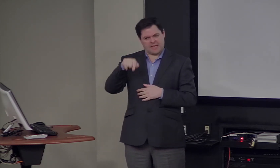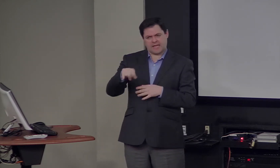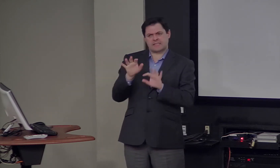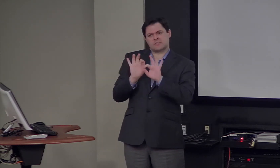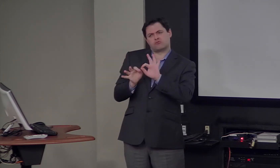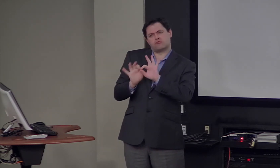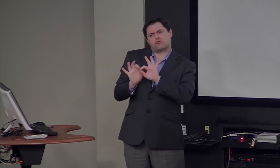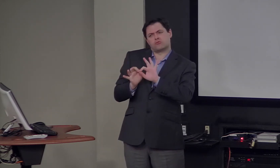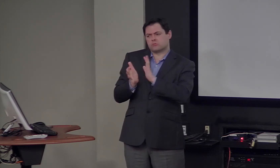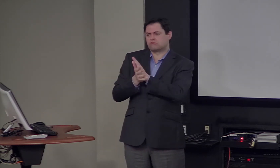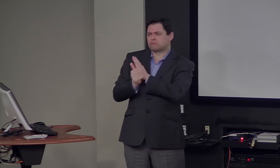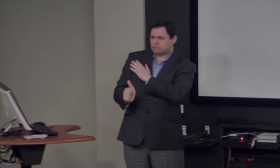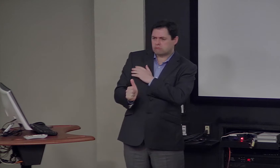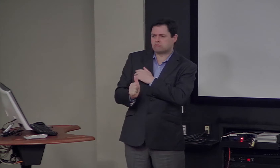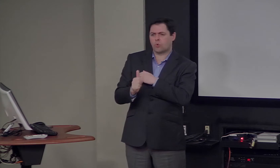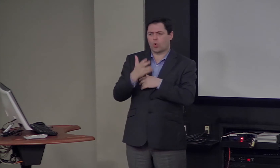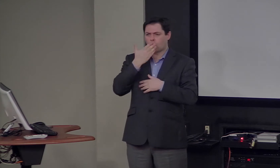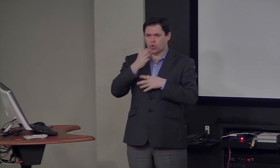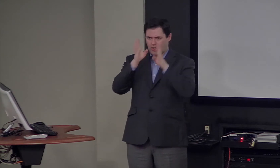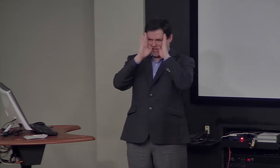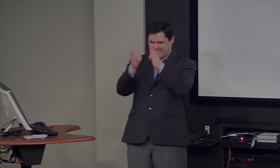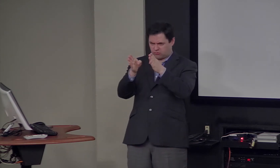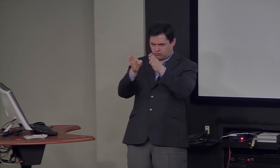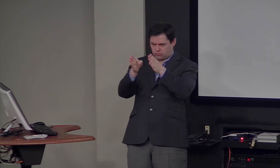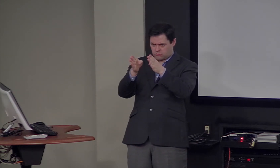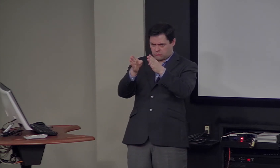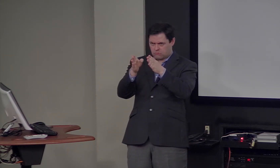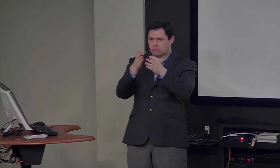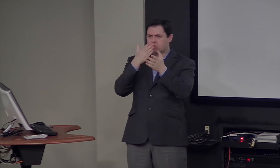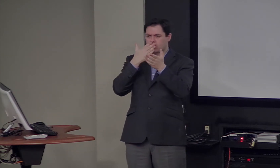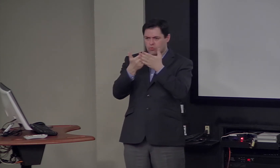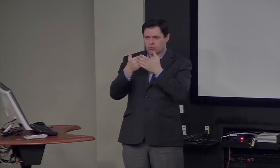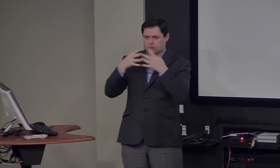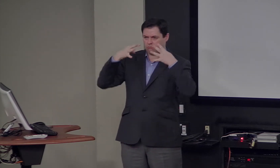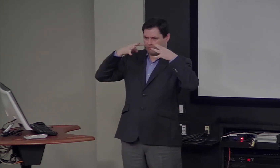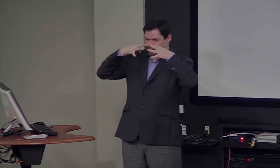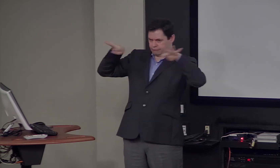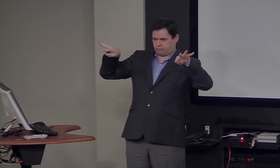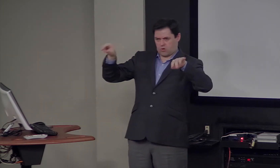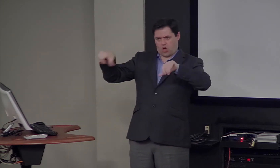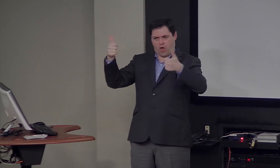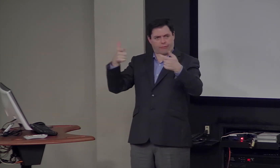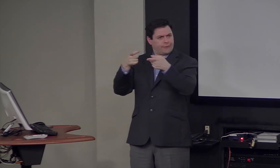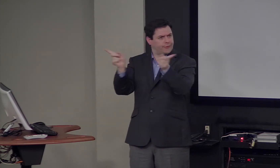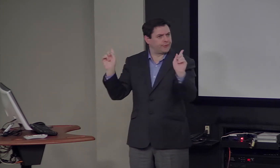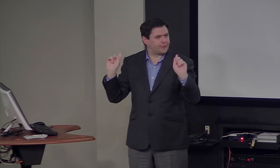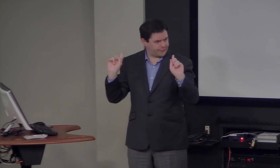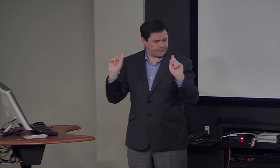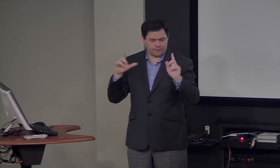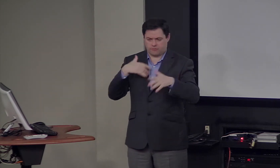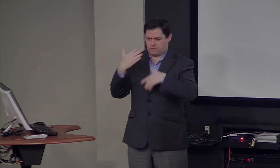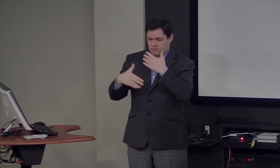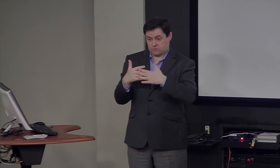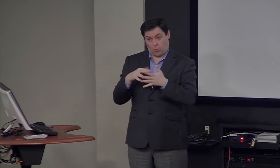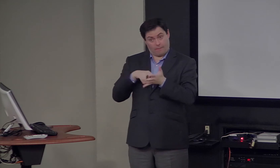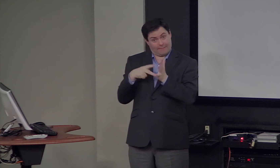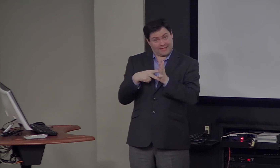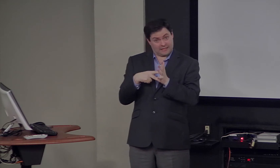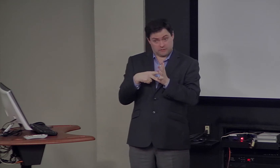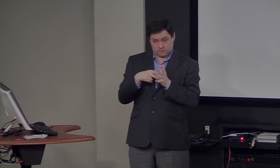up a sign language? And how did that translate into interpreting skills? We know that interpreters require ability to focus and